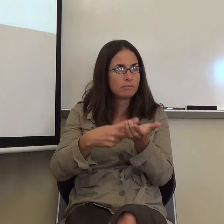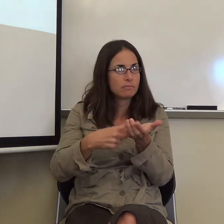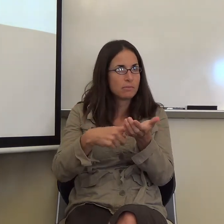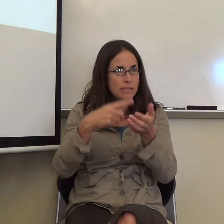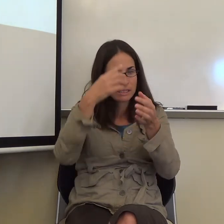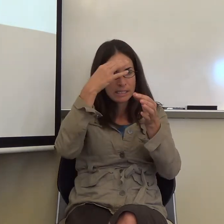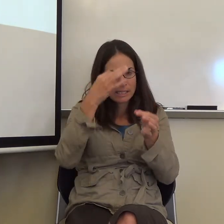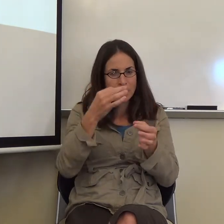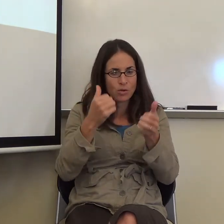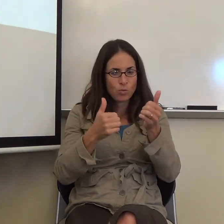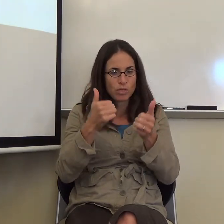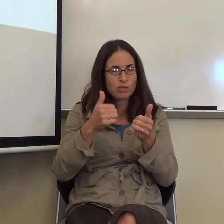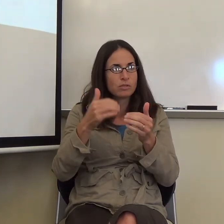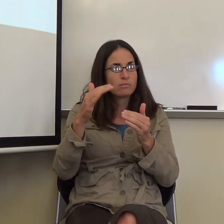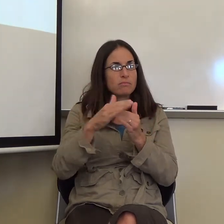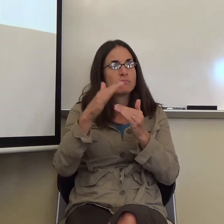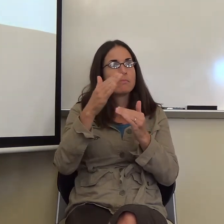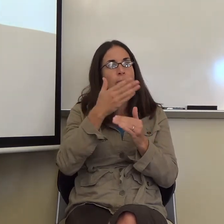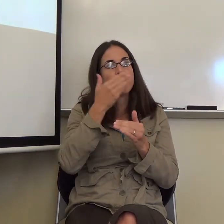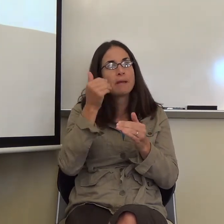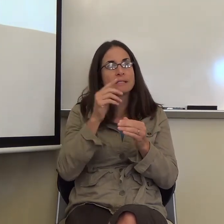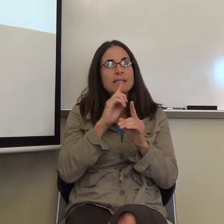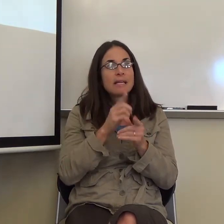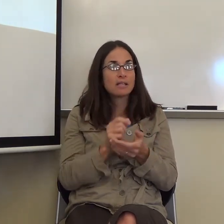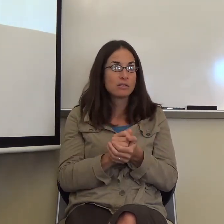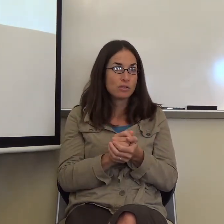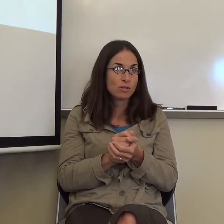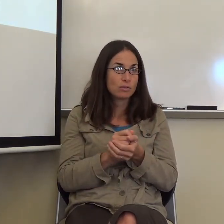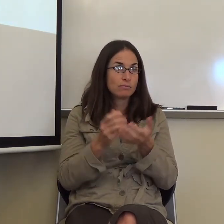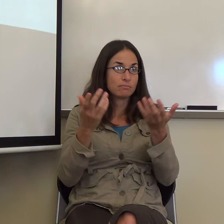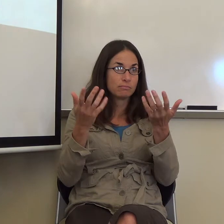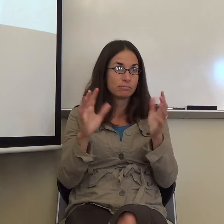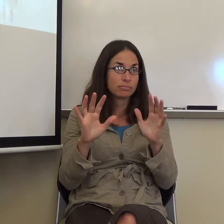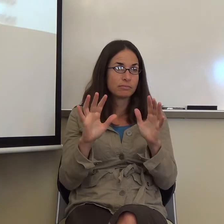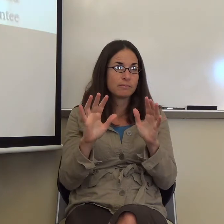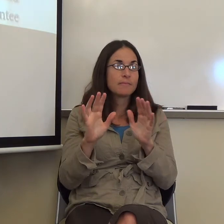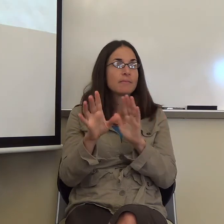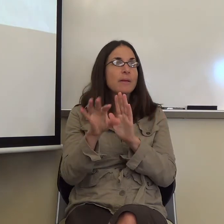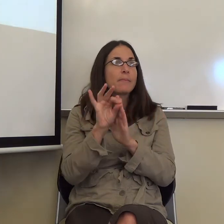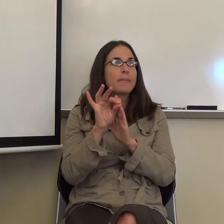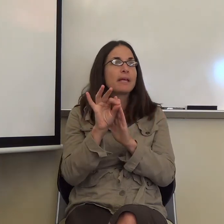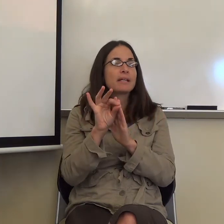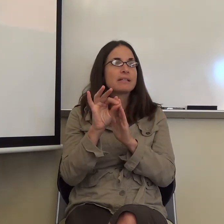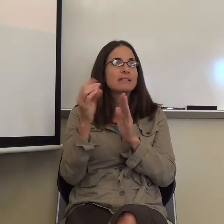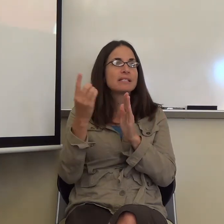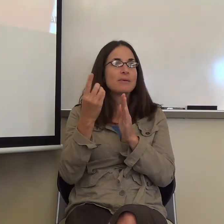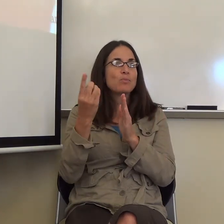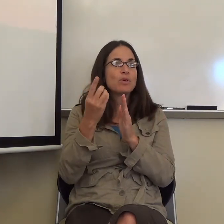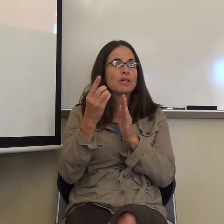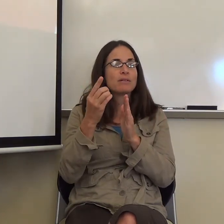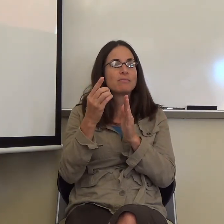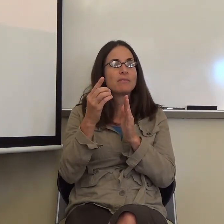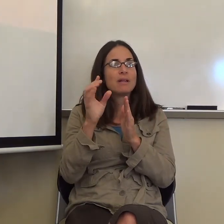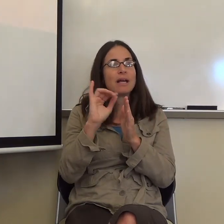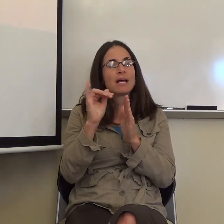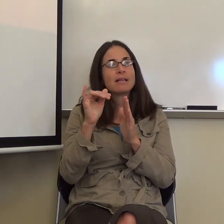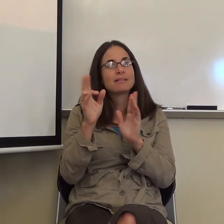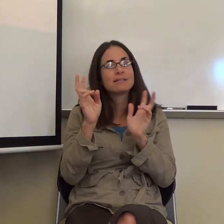answer is best, and then you are going to elect a scribe. What does that mean? Someone to take